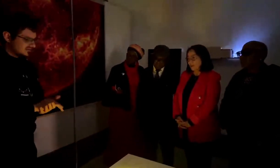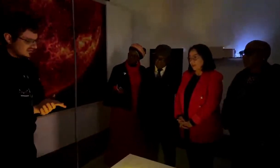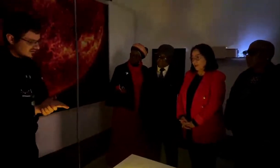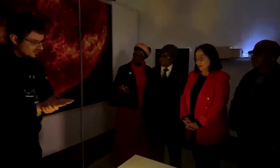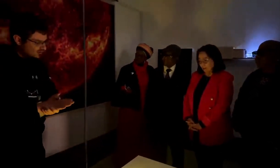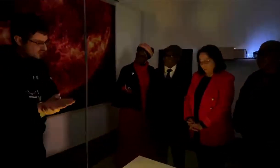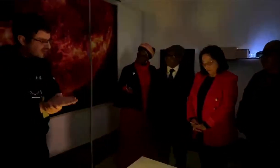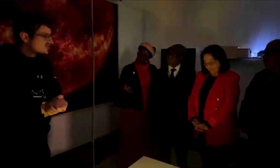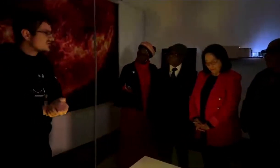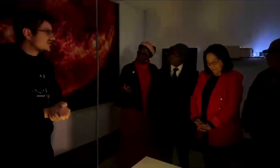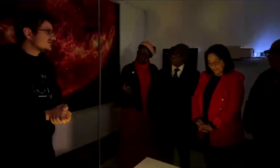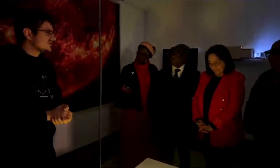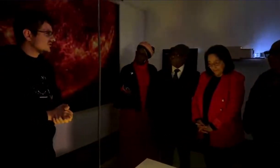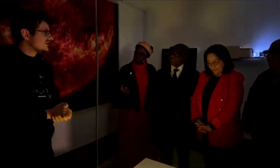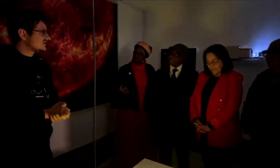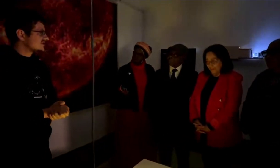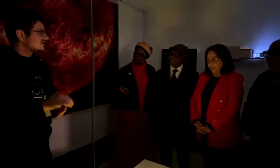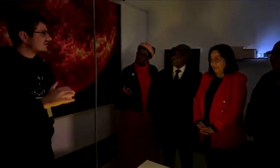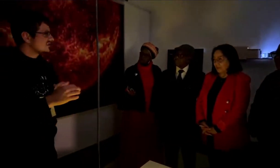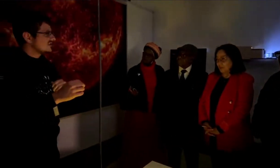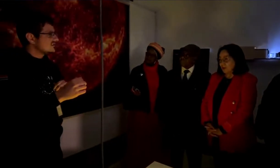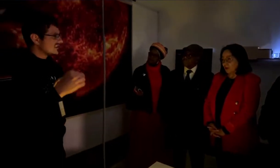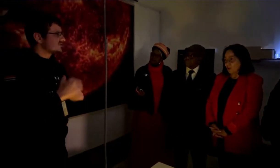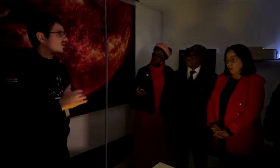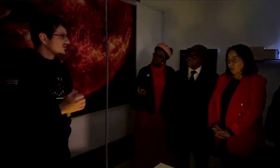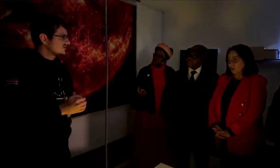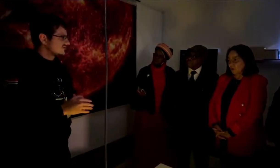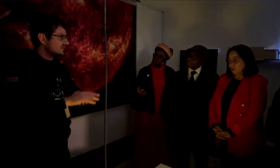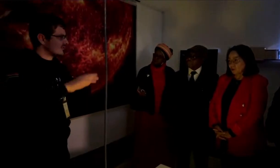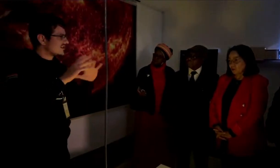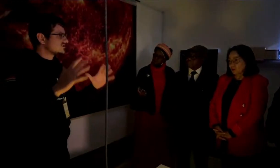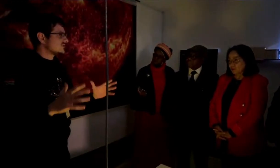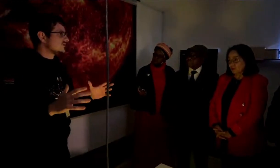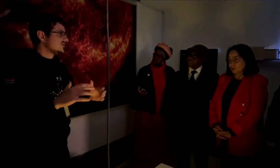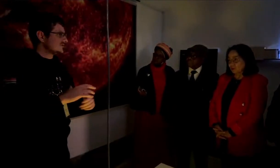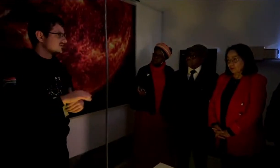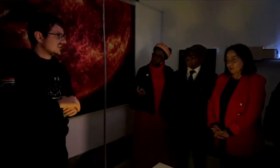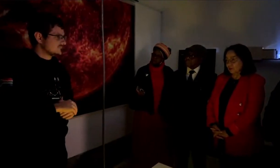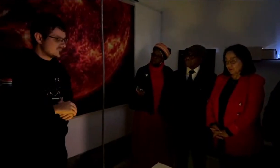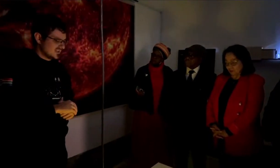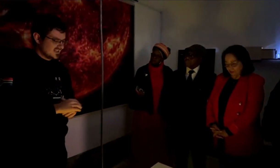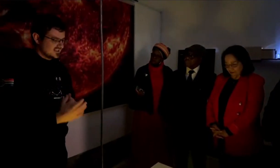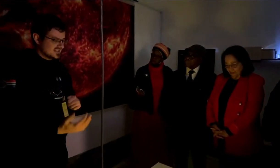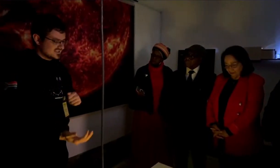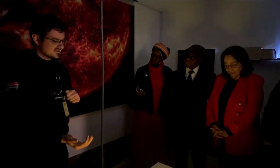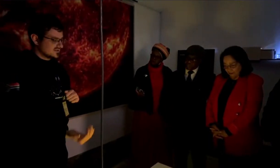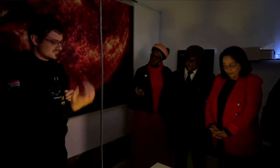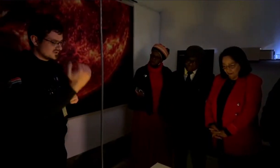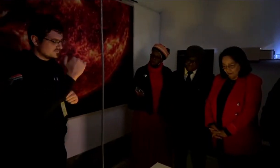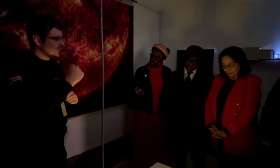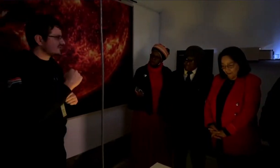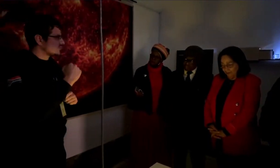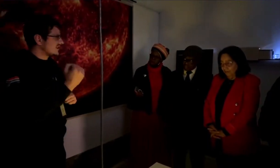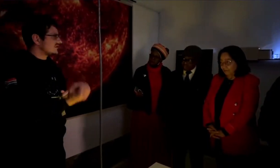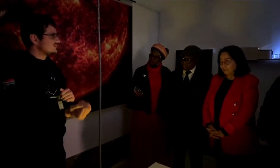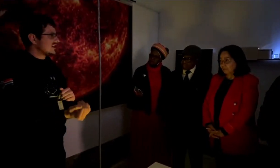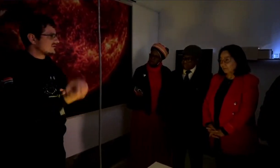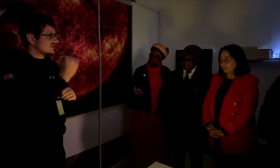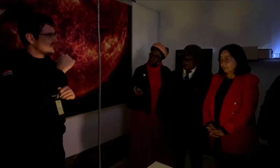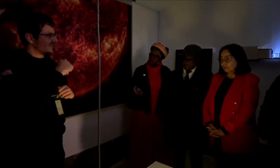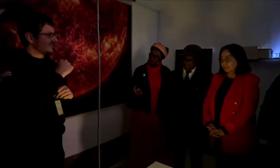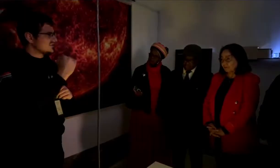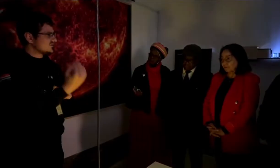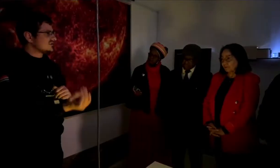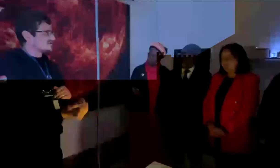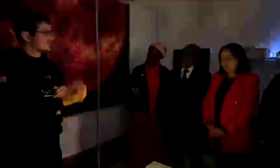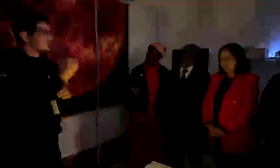are around 1,000 degrees less hot than the rest of the photosphere. And that is the points where